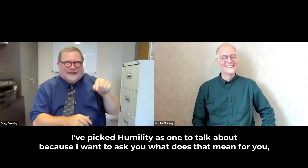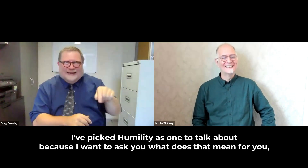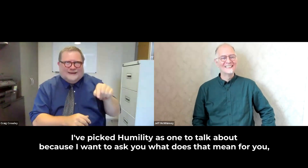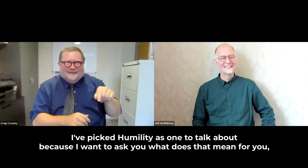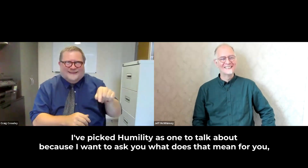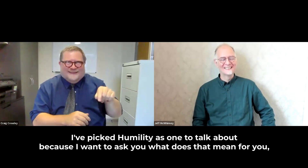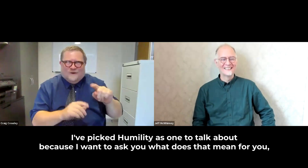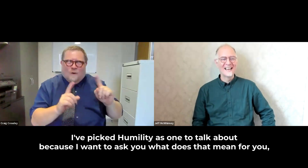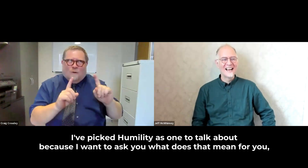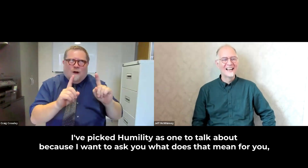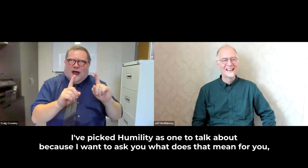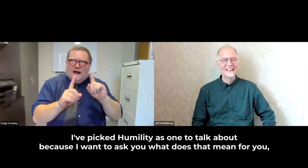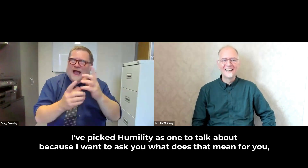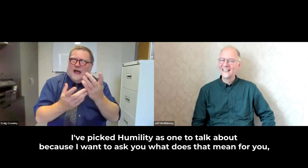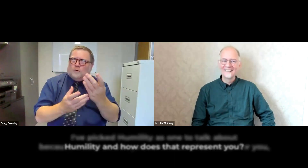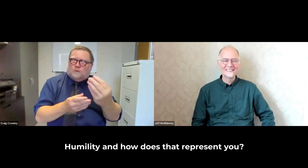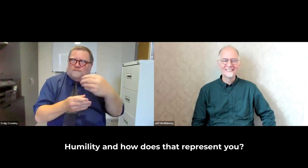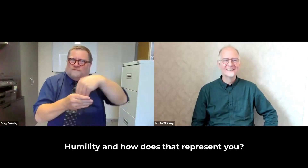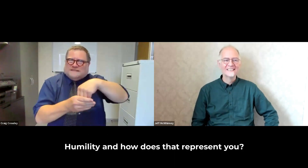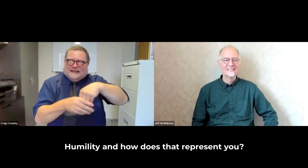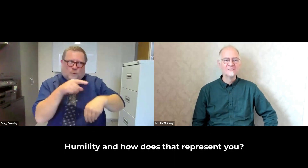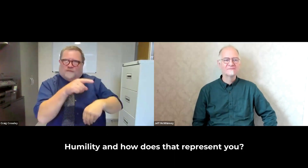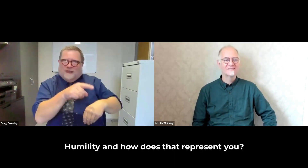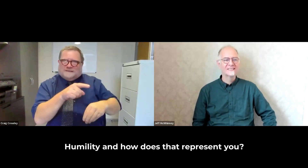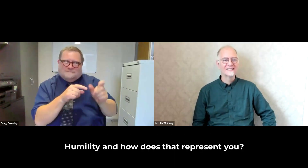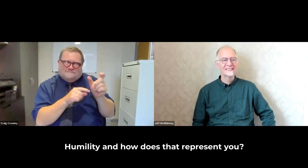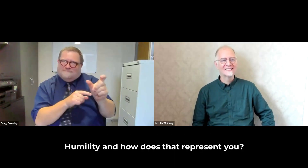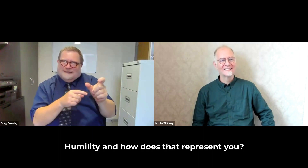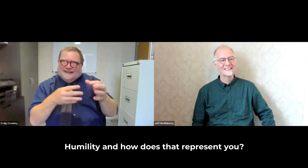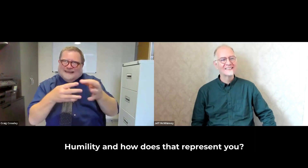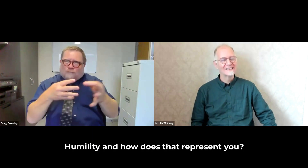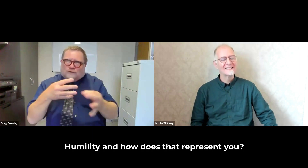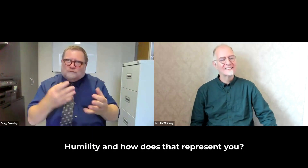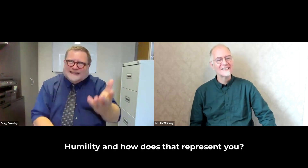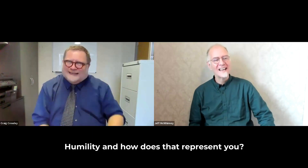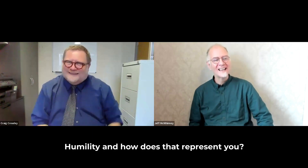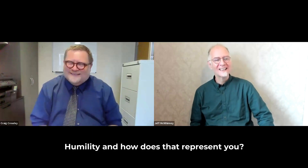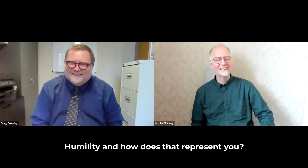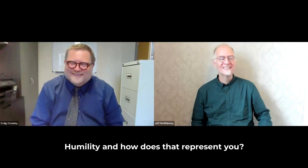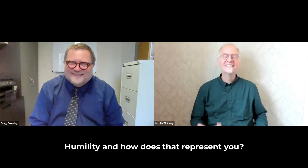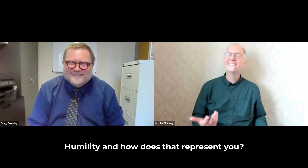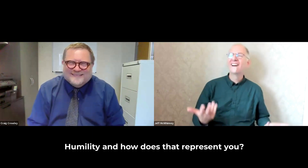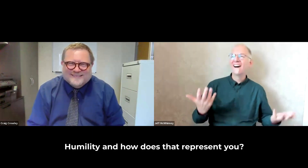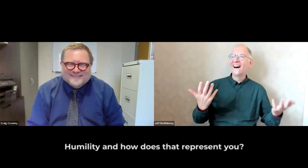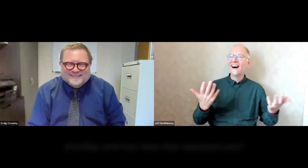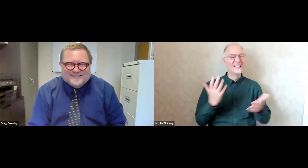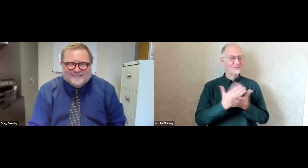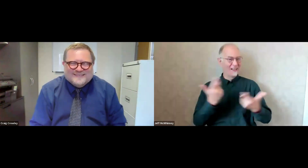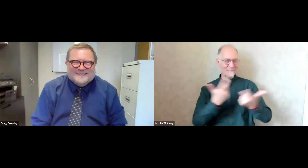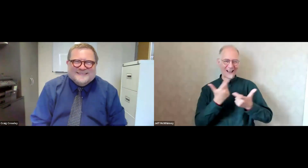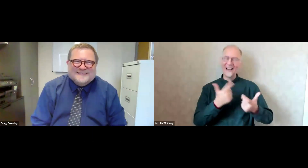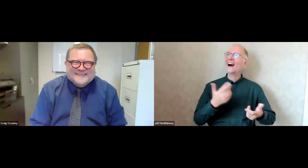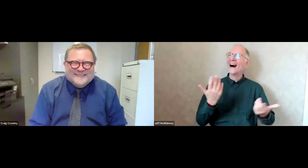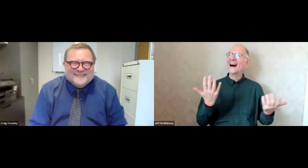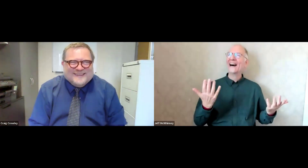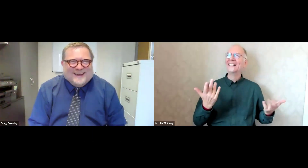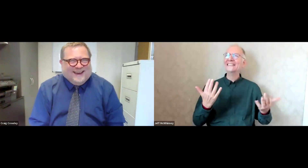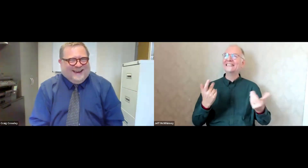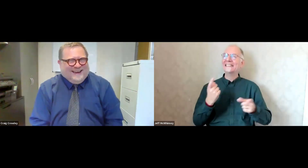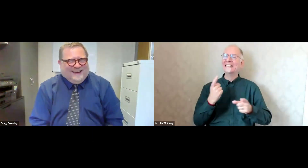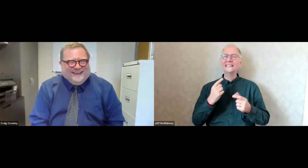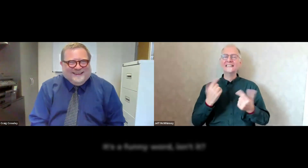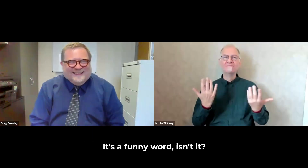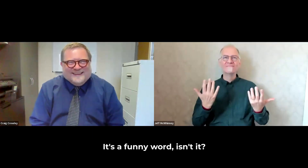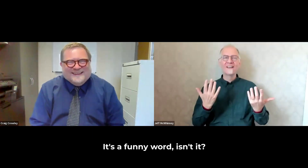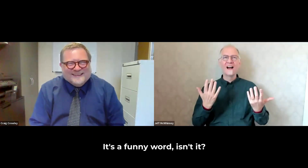ask you, what does that mean for you, humility, and how does that represent you? I